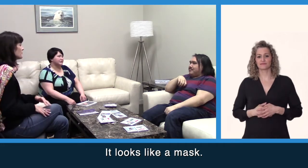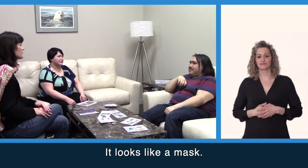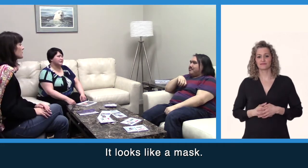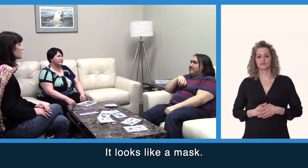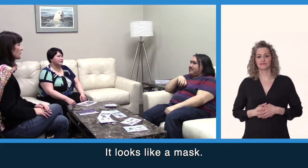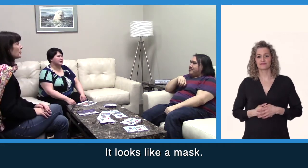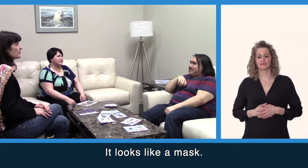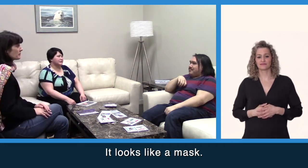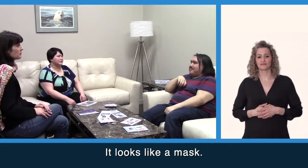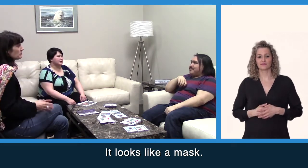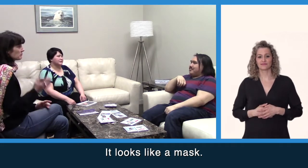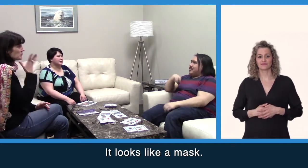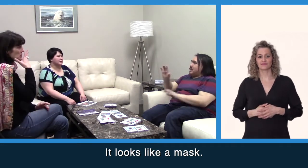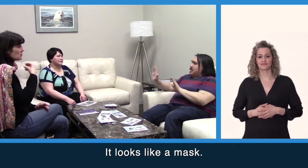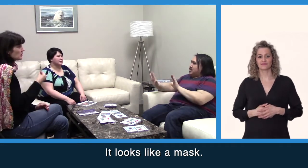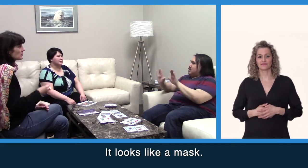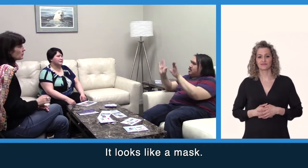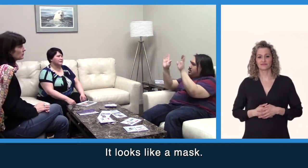Mhm.